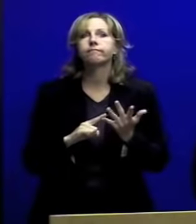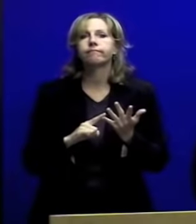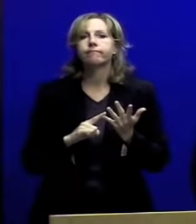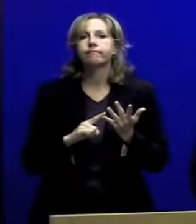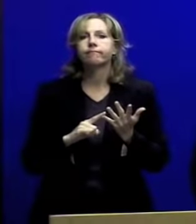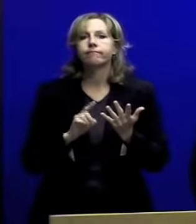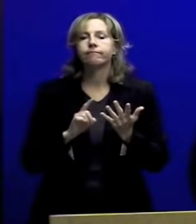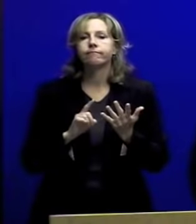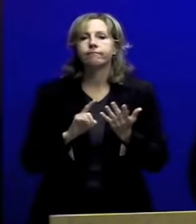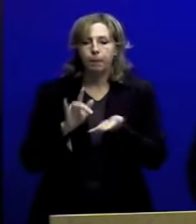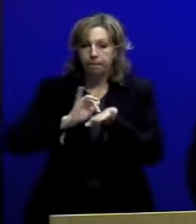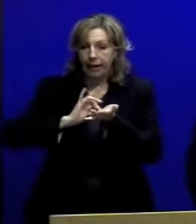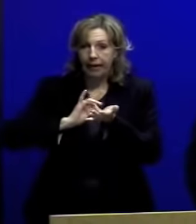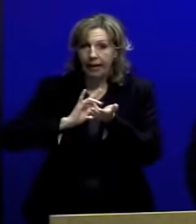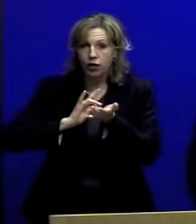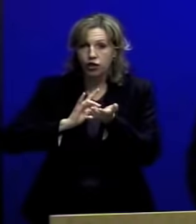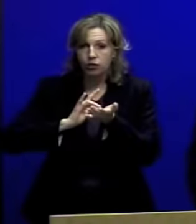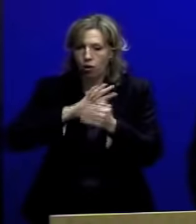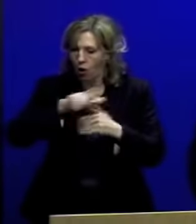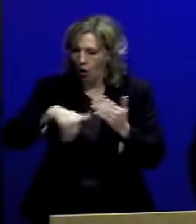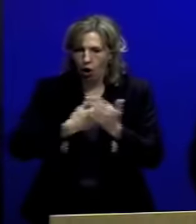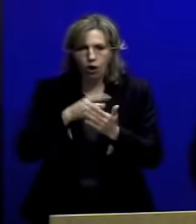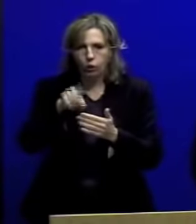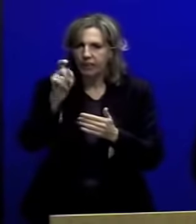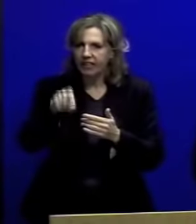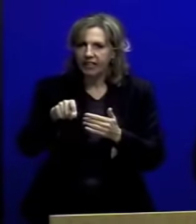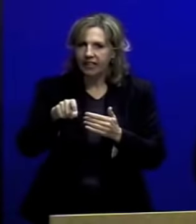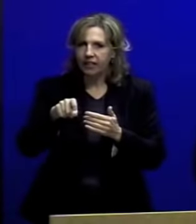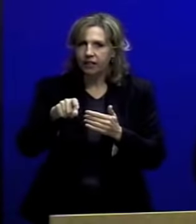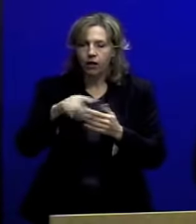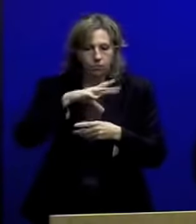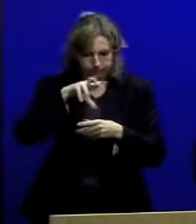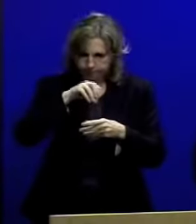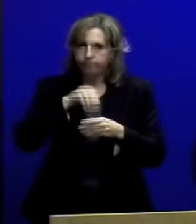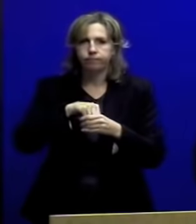All of the medications that you would need are covered under the